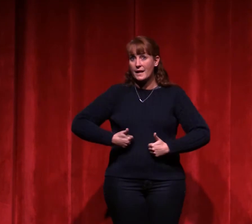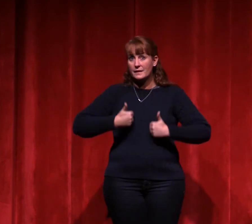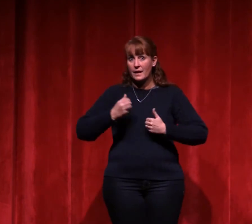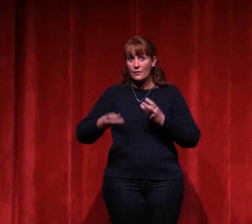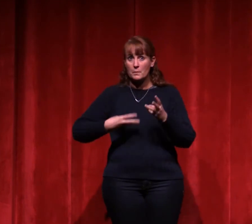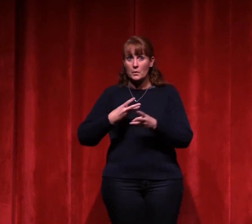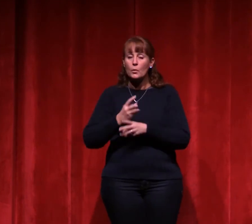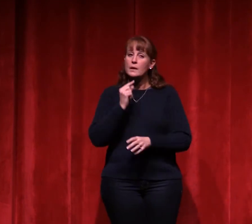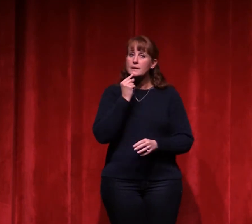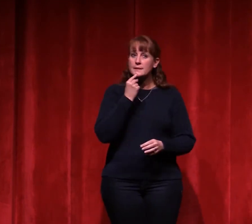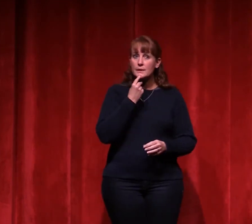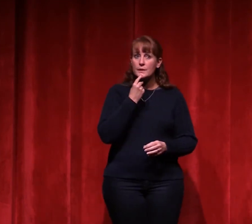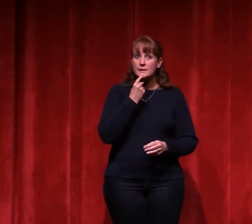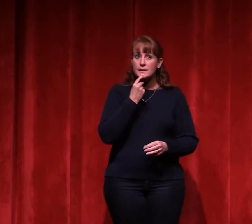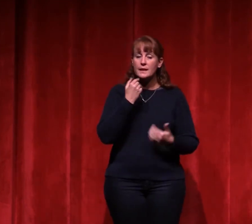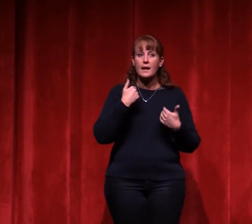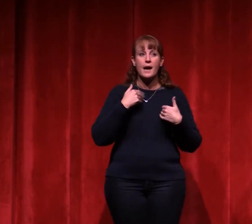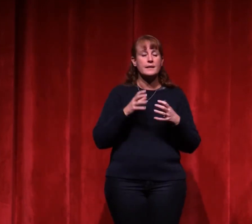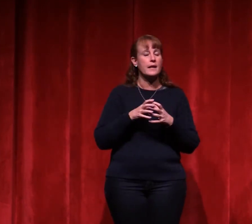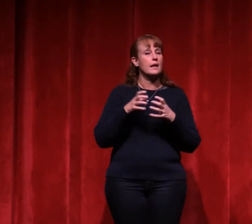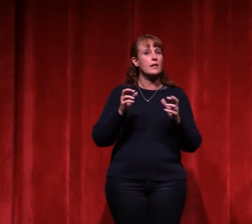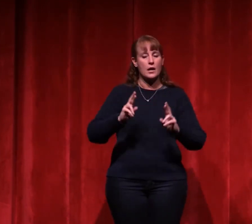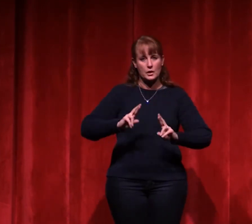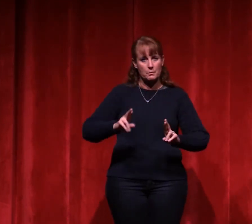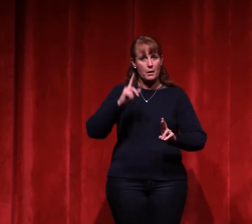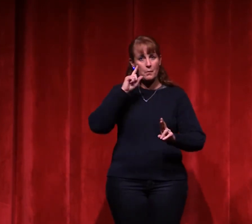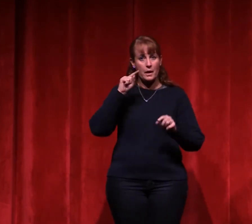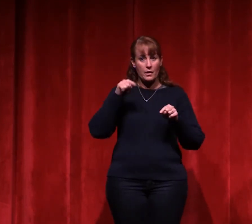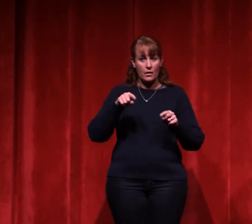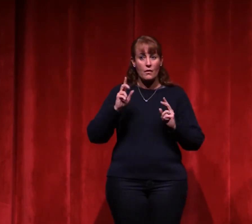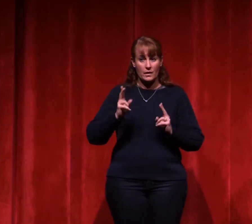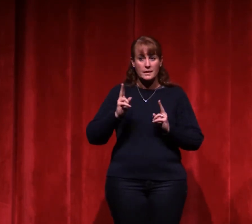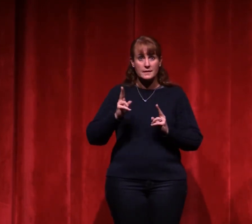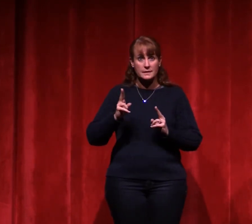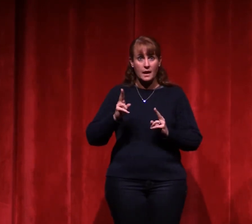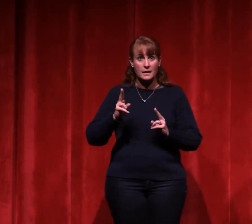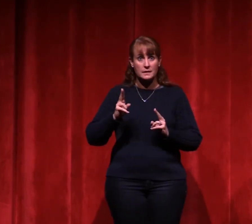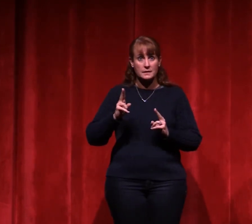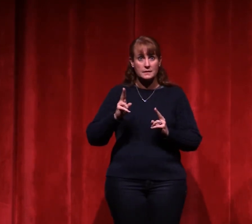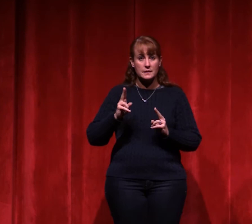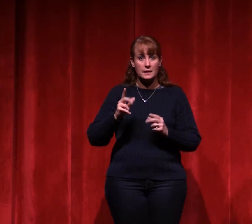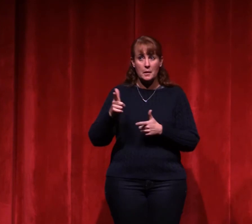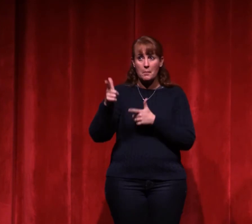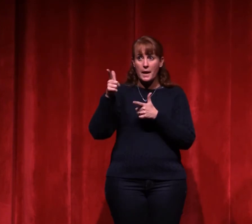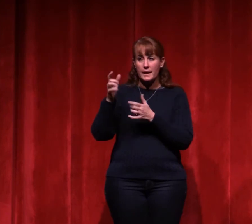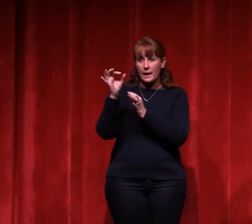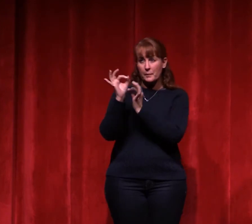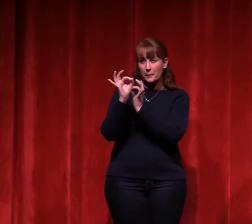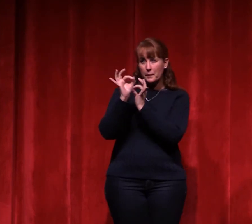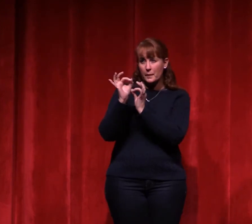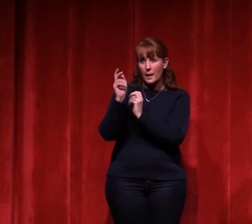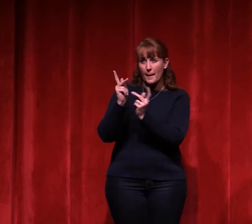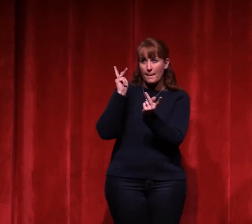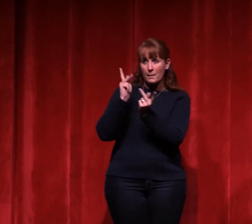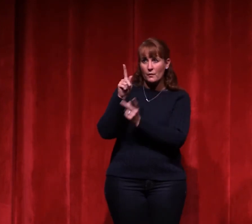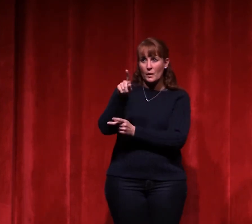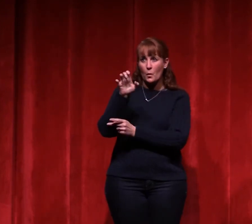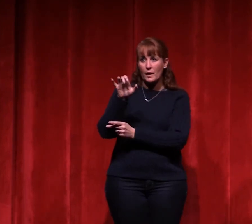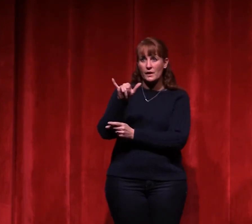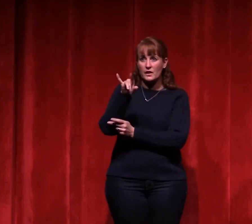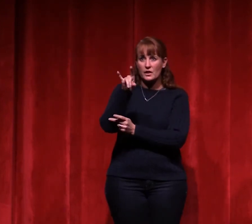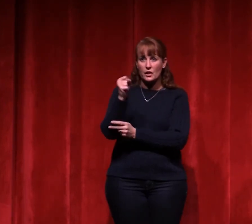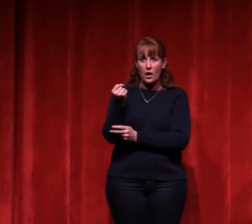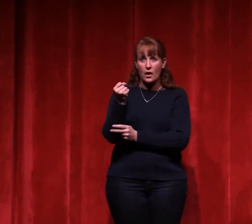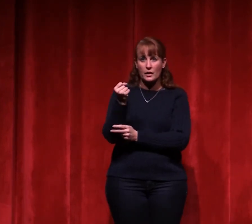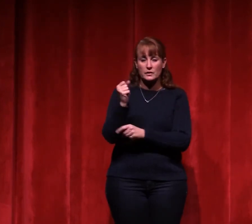seriously. I had done a lot to prepare for this hunt. Sighted in my gun nearly perfectly at 100 yards,